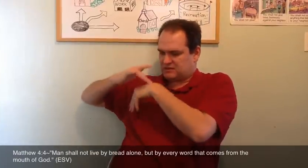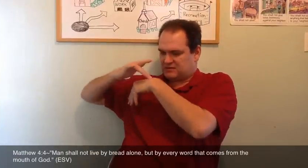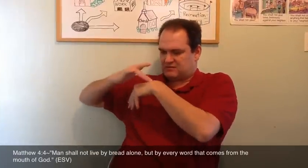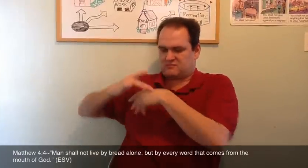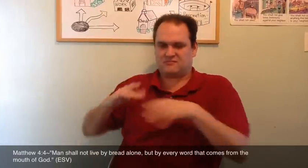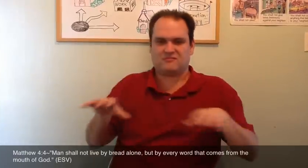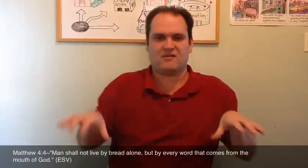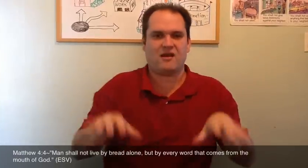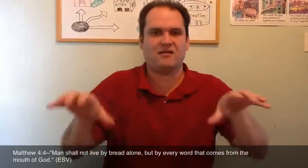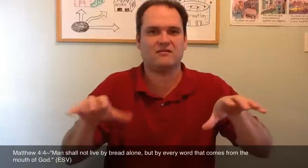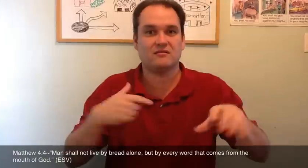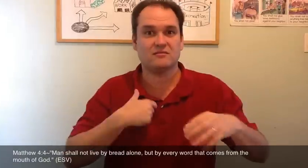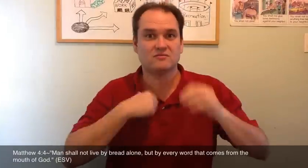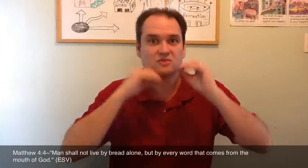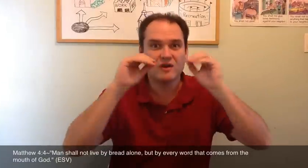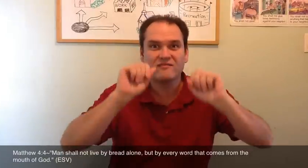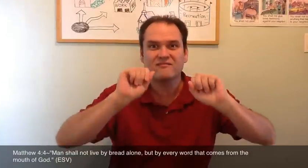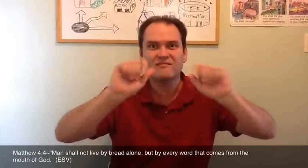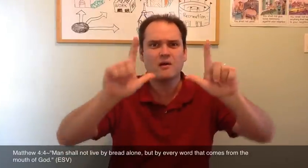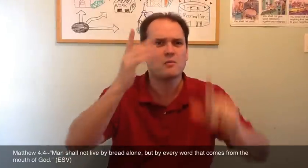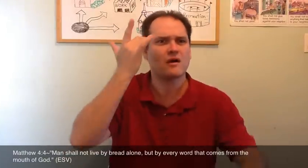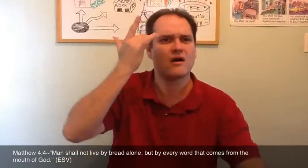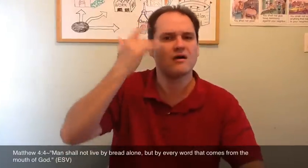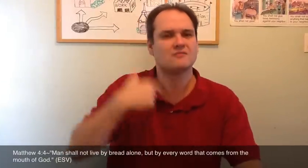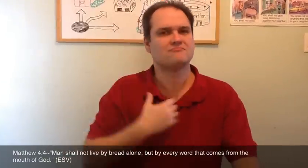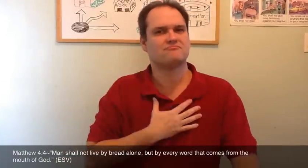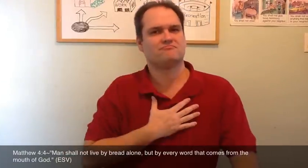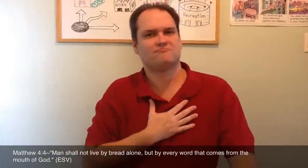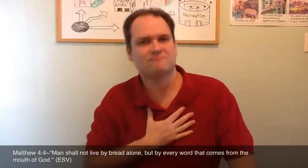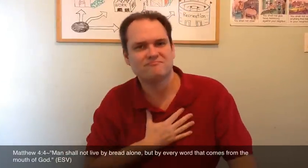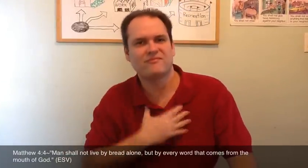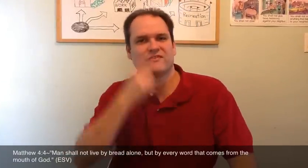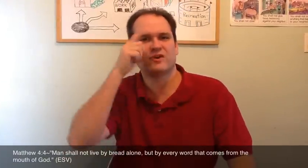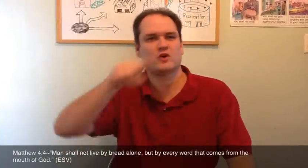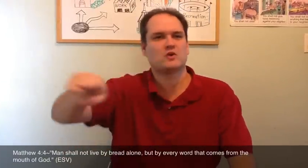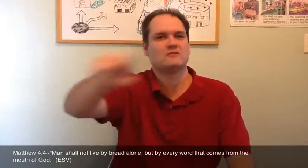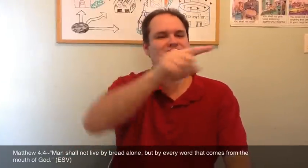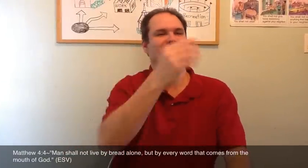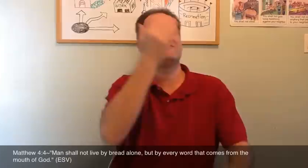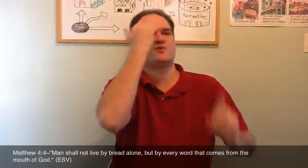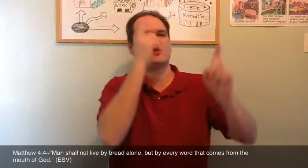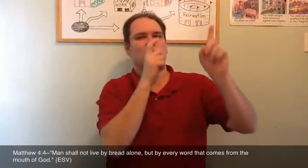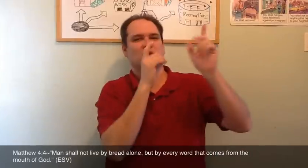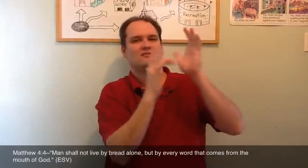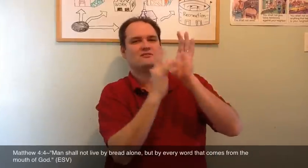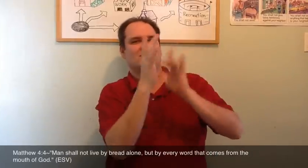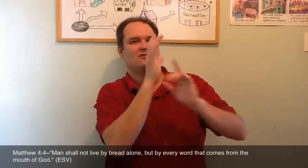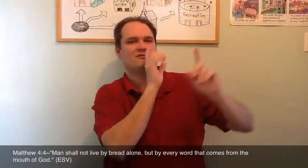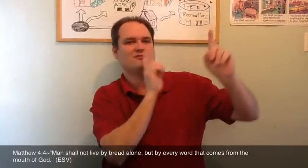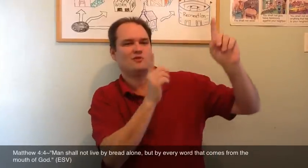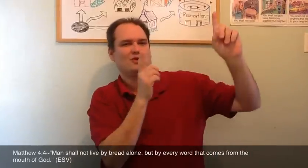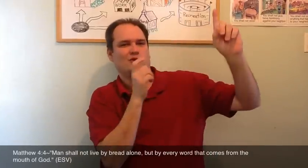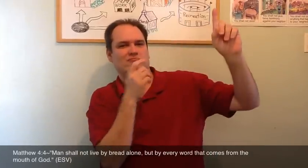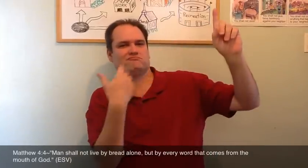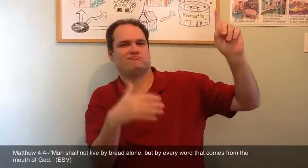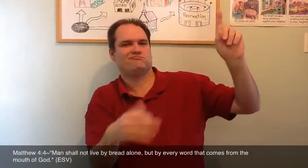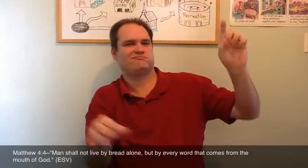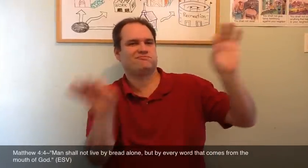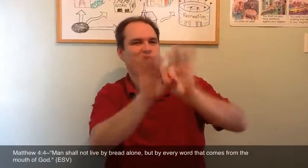chapter 4, verse 4. I've been thinking about this verse a lot. It says, man shall not live by bread alone, but by every word that comes from the mouth of